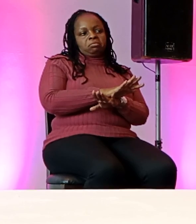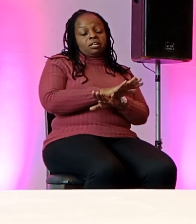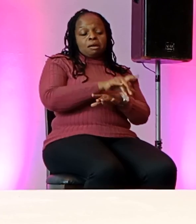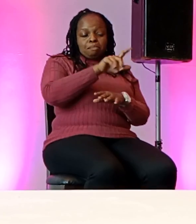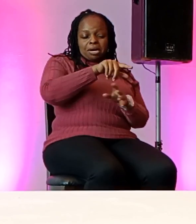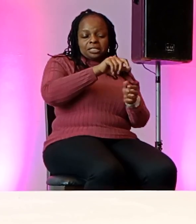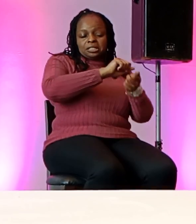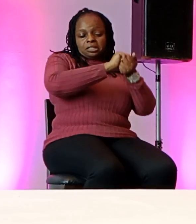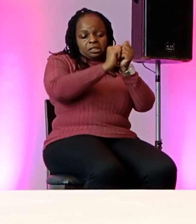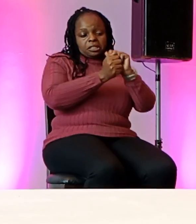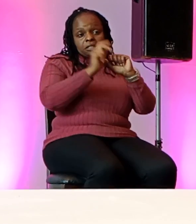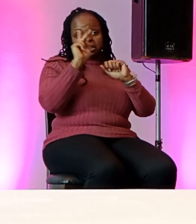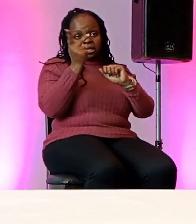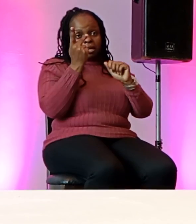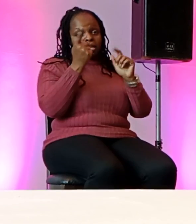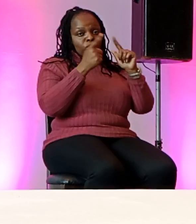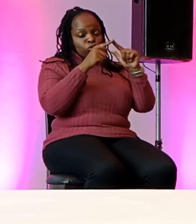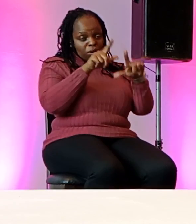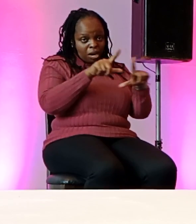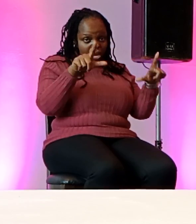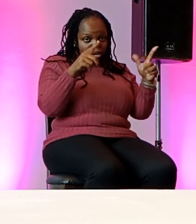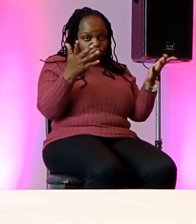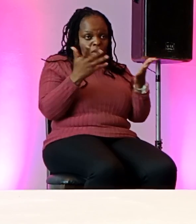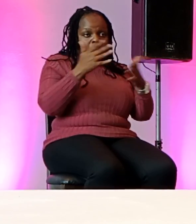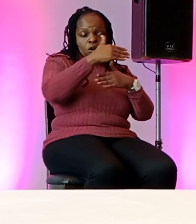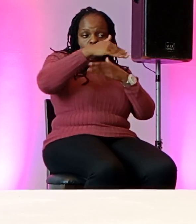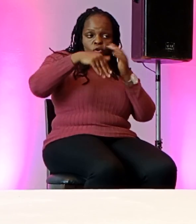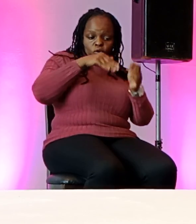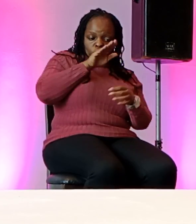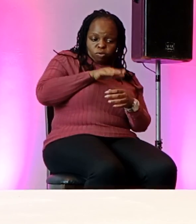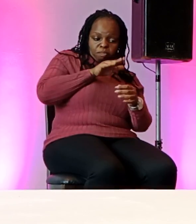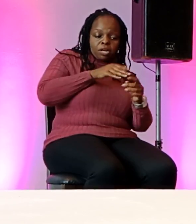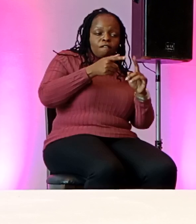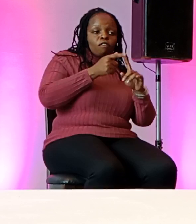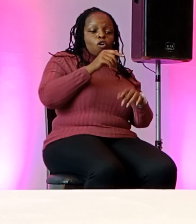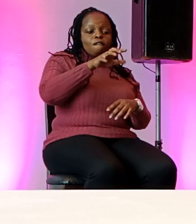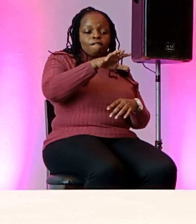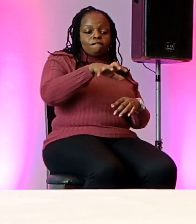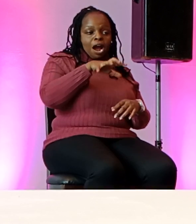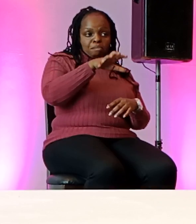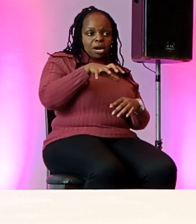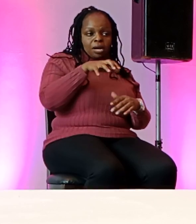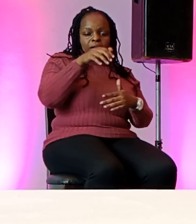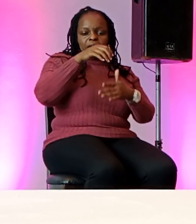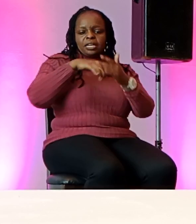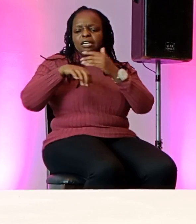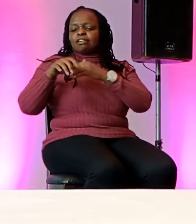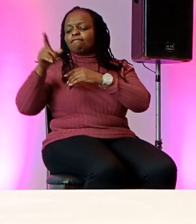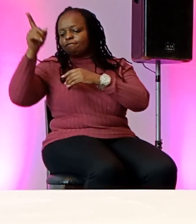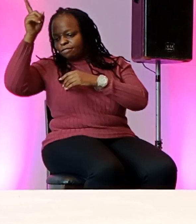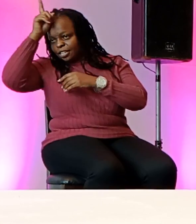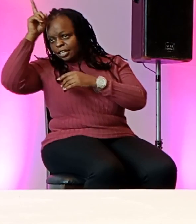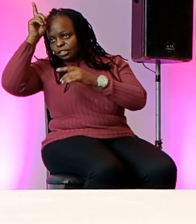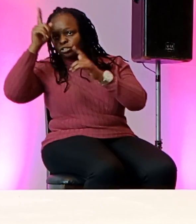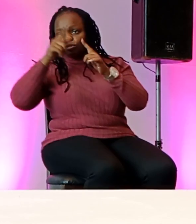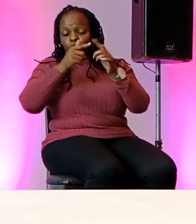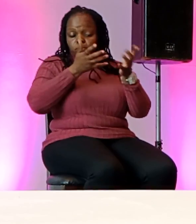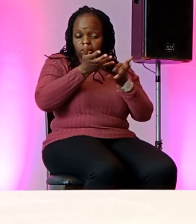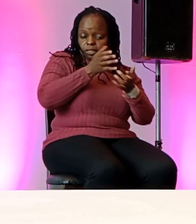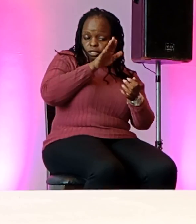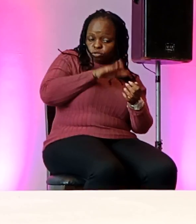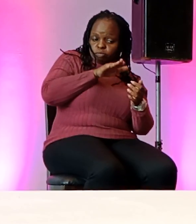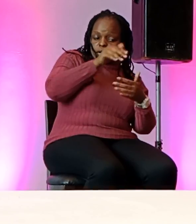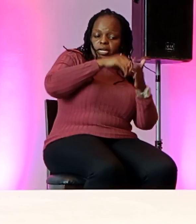reshaping Kenya into a land where every woman, from the farmer in Kirinyaga to the businesswoman in Nairobi,